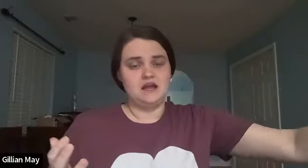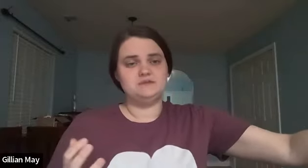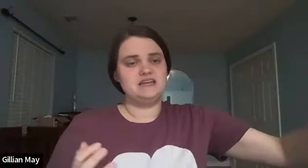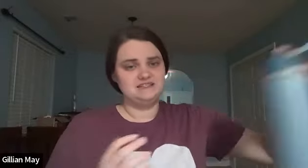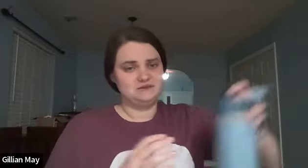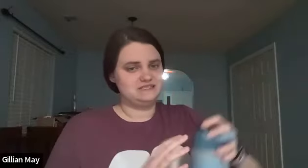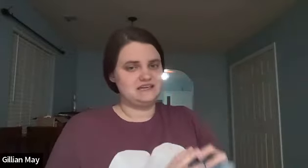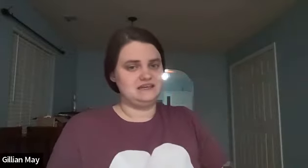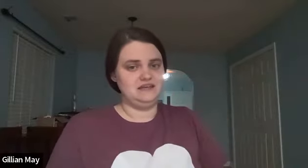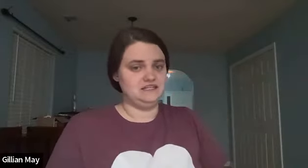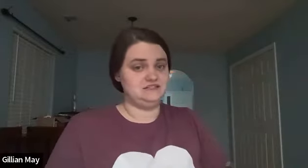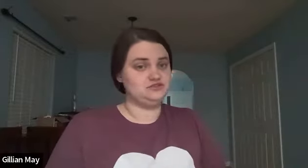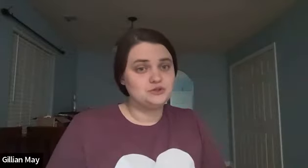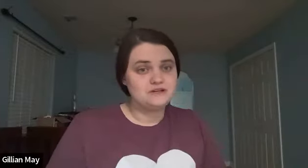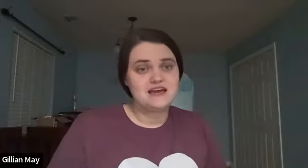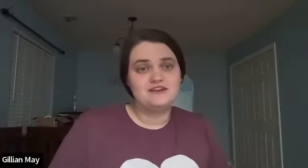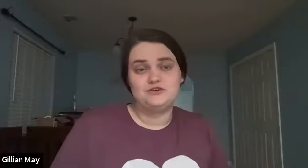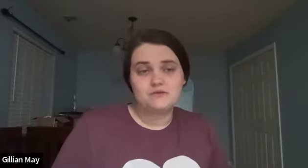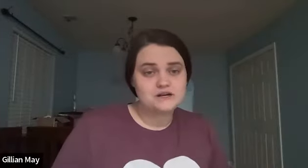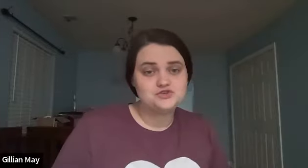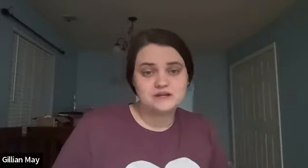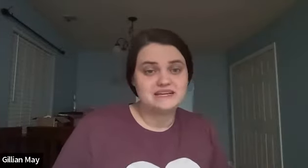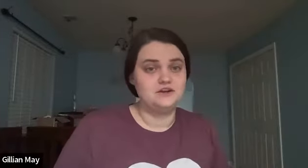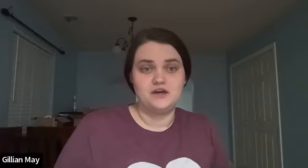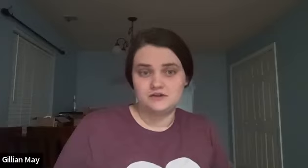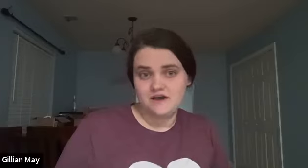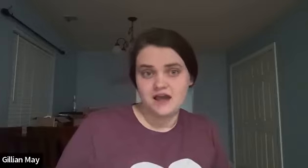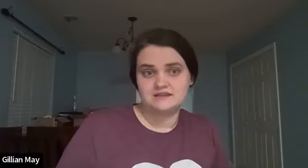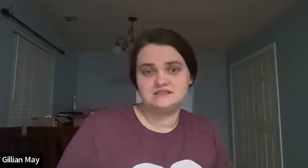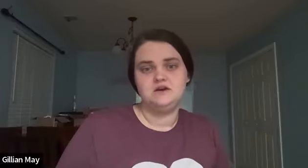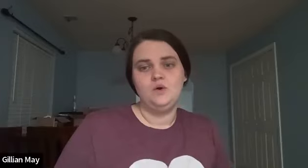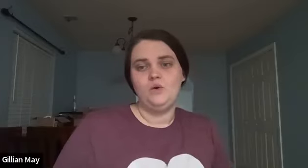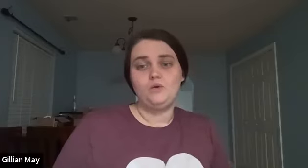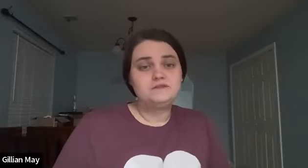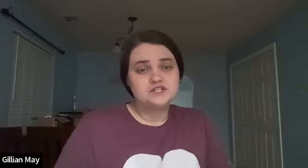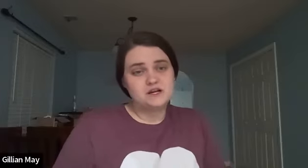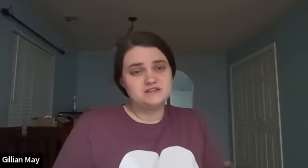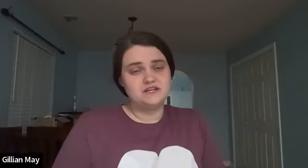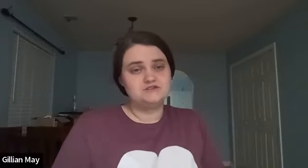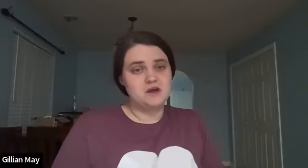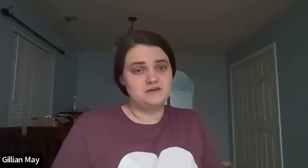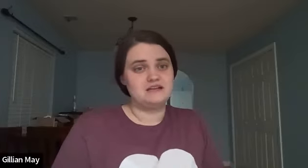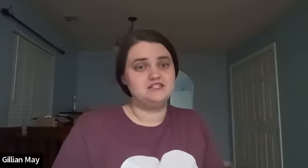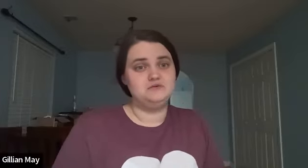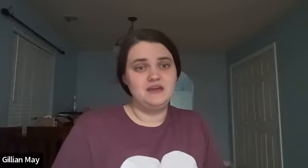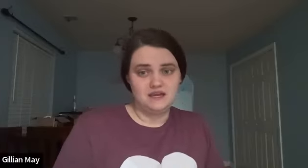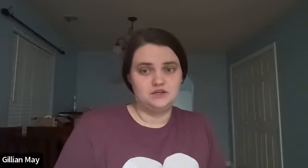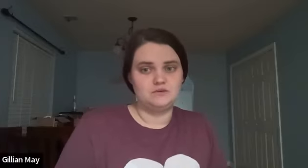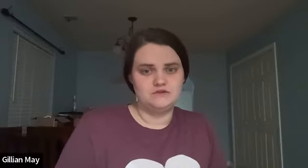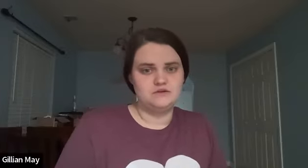know Miss Katie's always said, and it's still true, is that if you ever want to join in on another class, or even just watch the videos from other classes, you can. You're more than